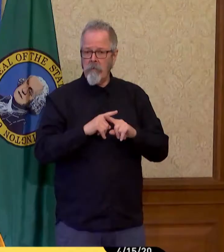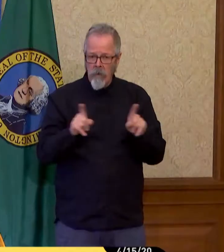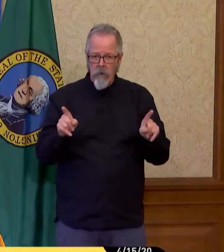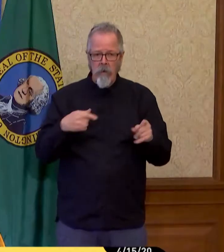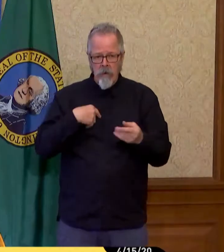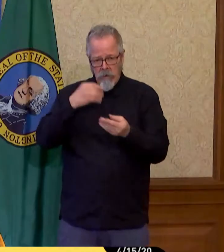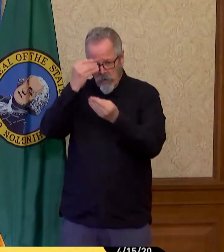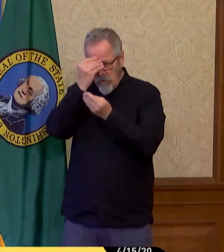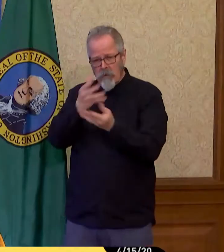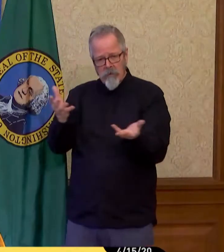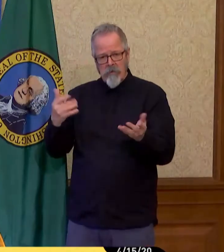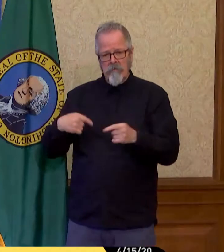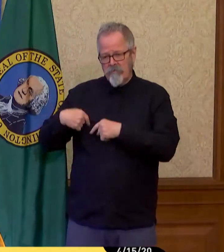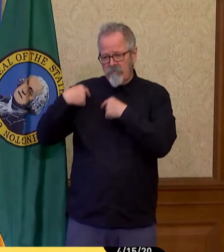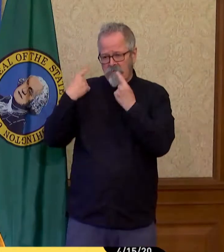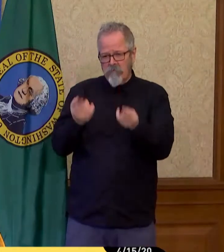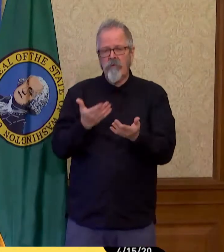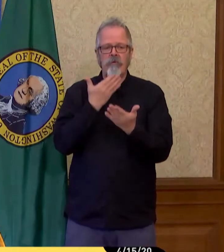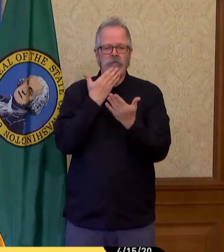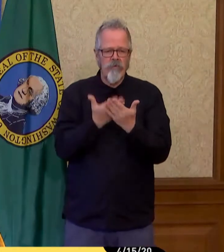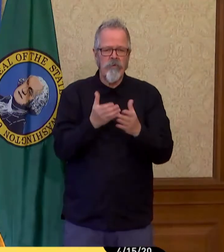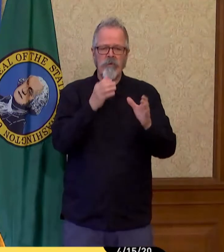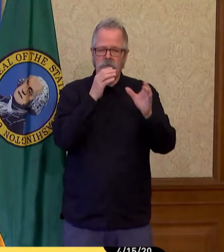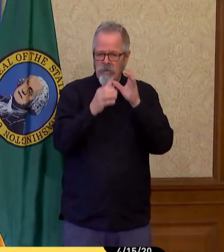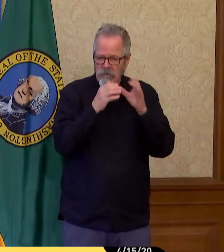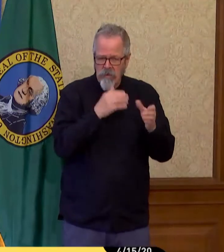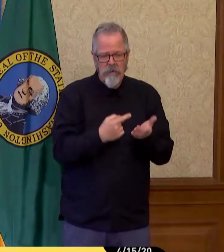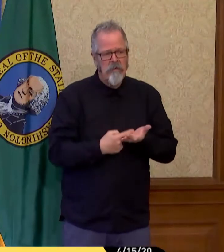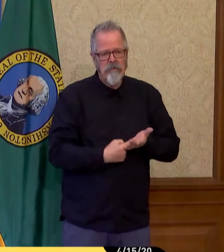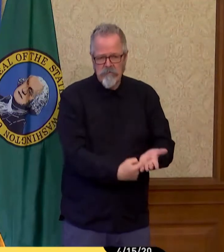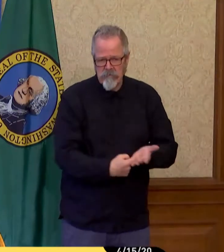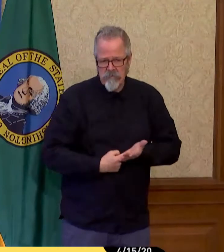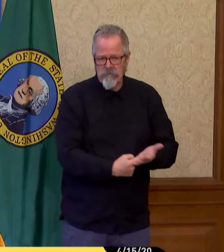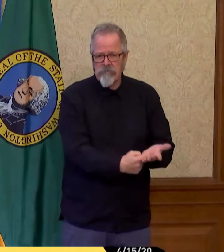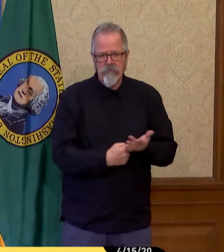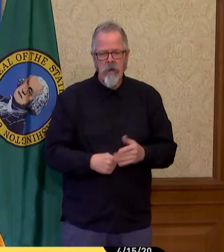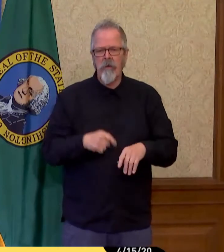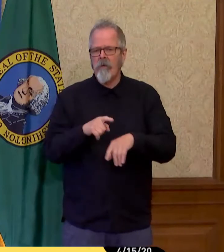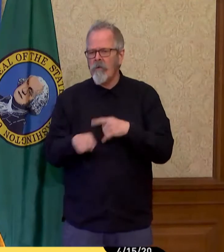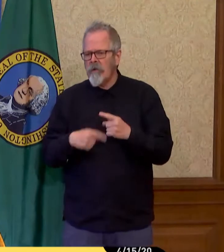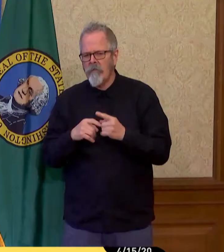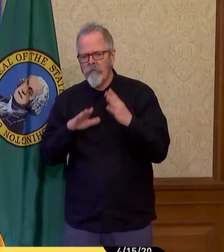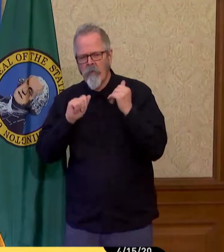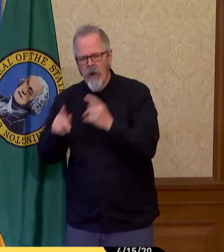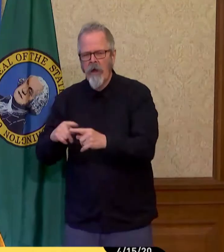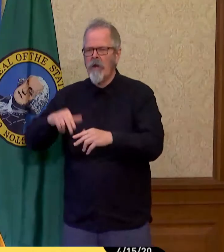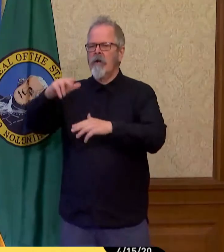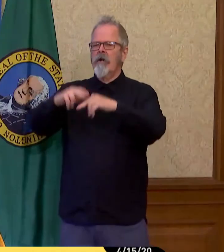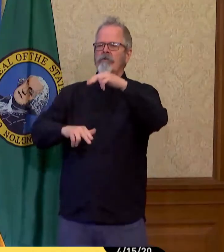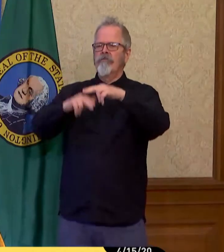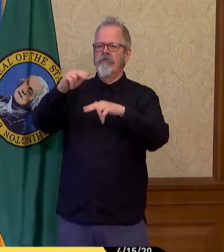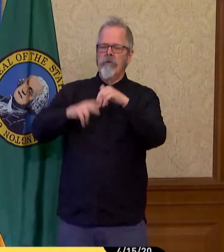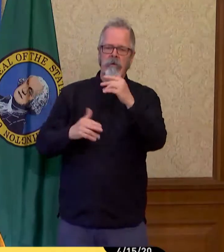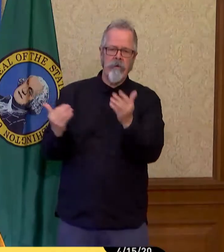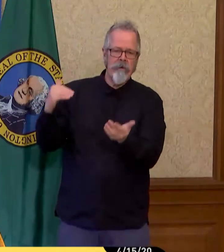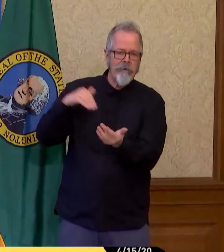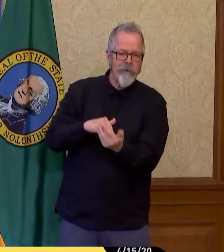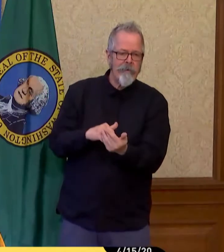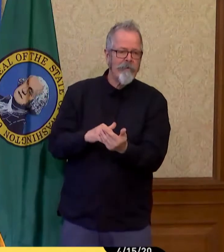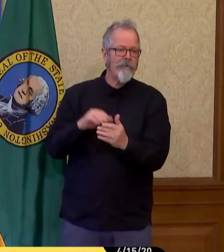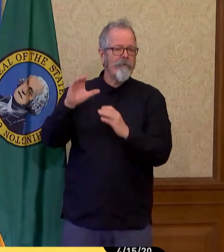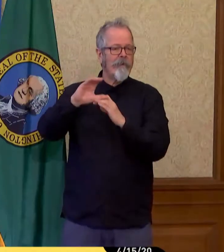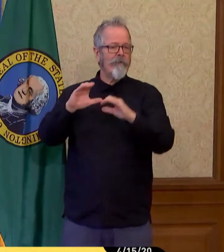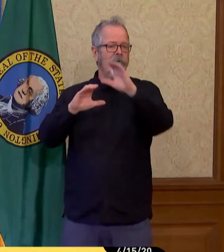So I think that's gone well. When we can actually do that, I can't tell you when exactly that is. It is when these other things are in